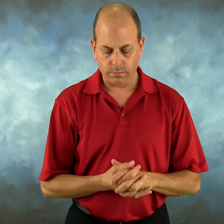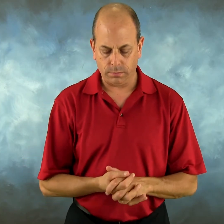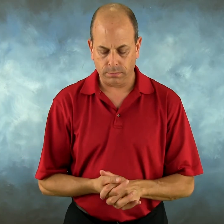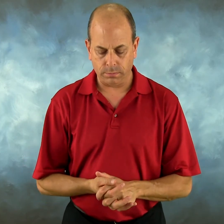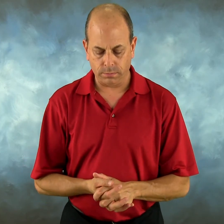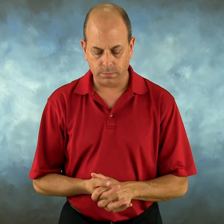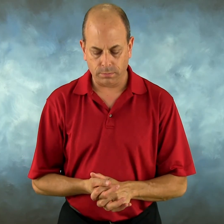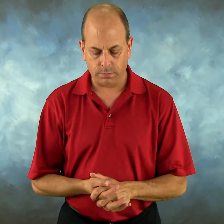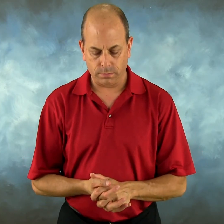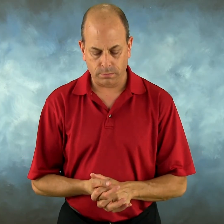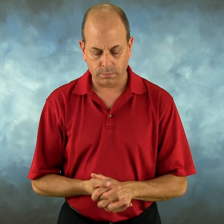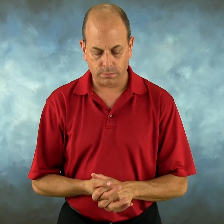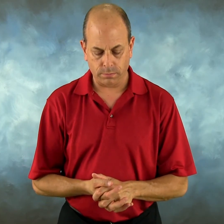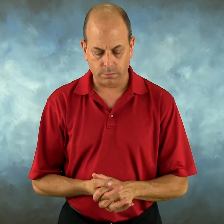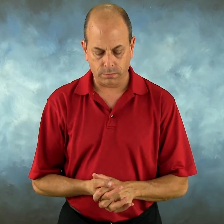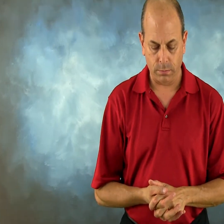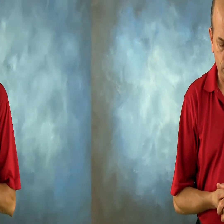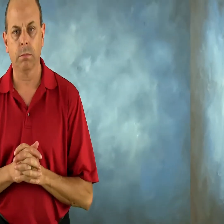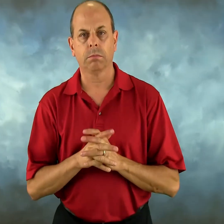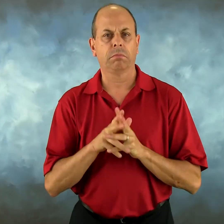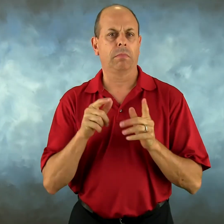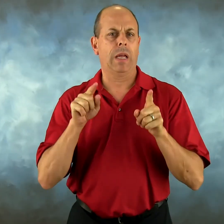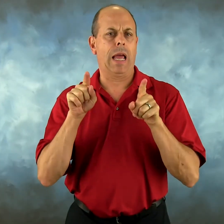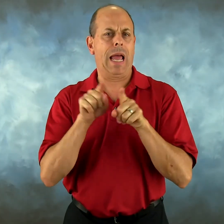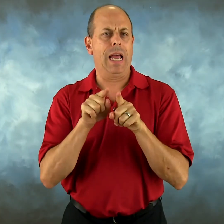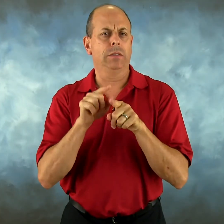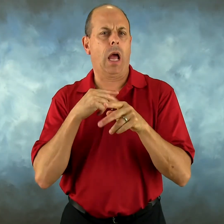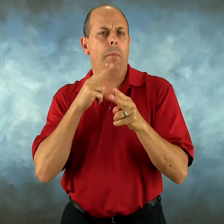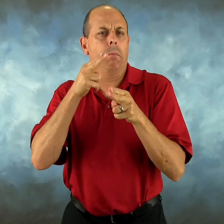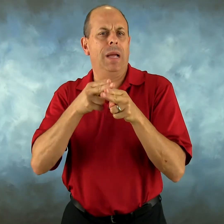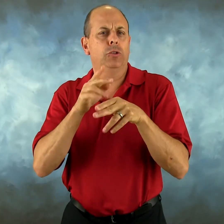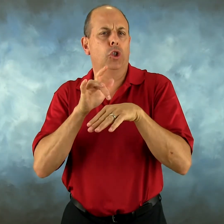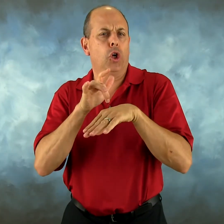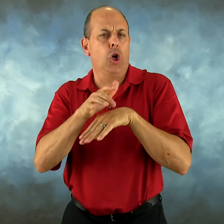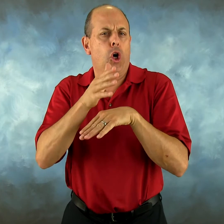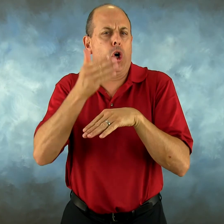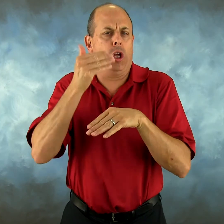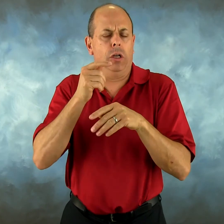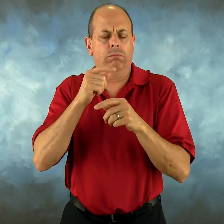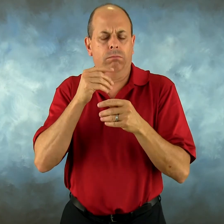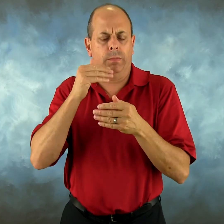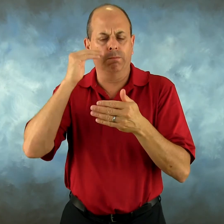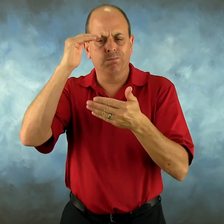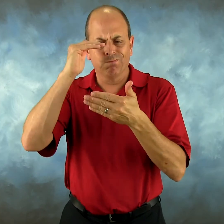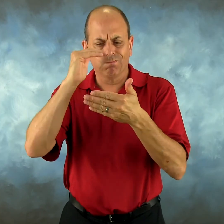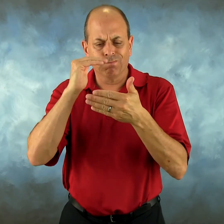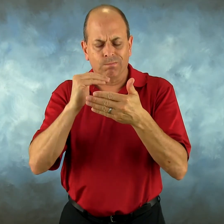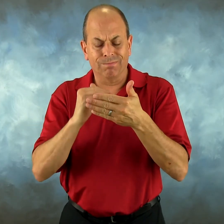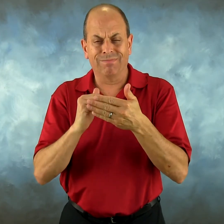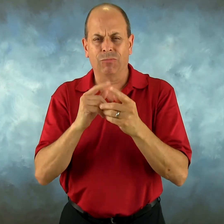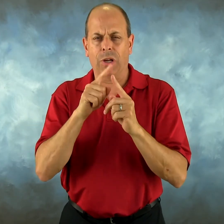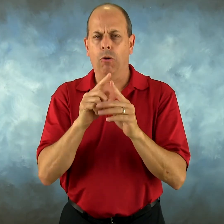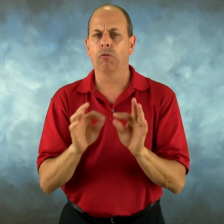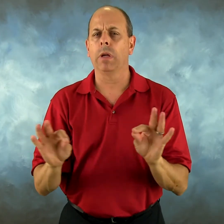help ensure compliance with the Americans with Disabilities Act. As I mentioned